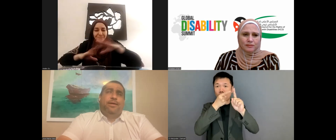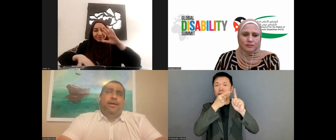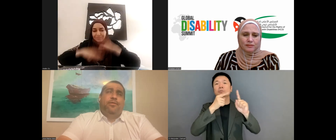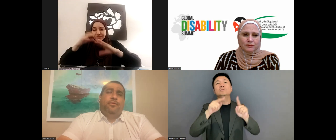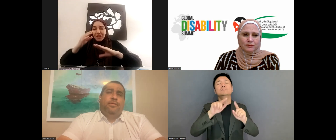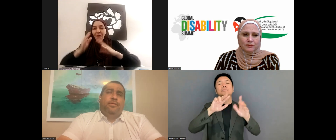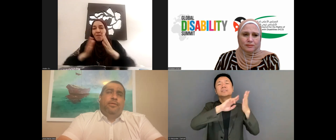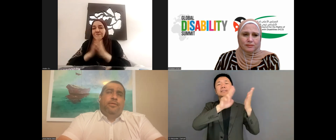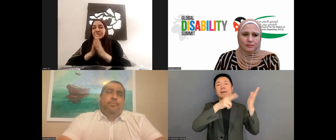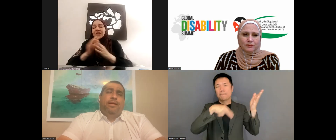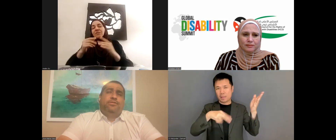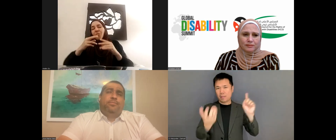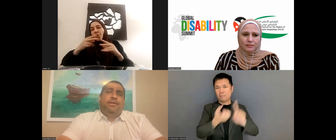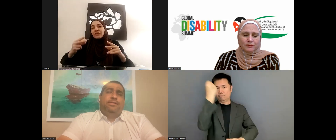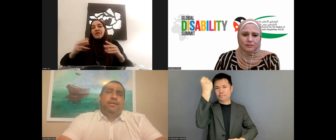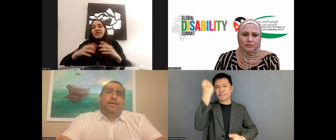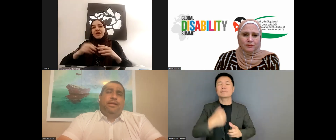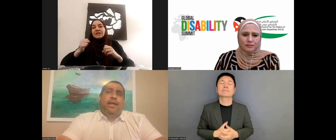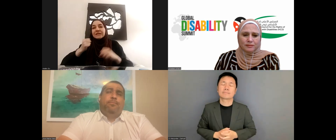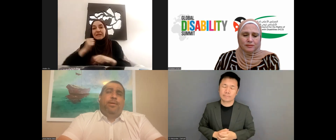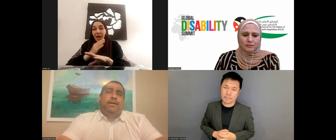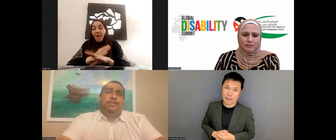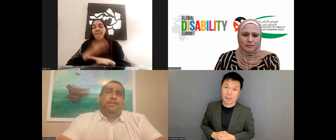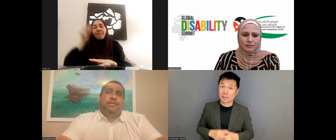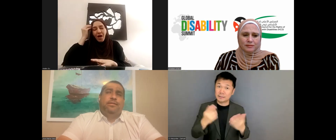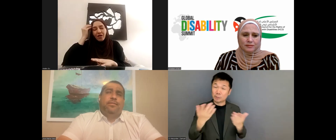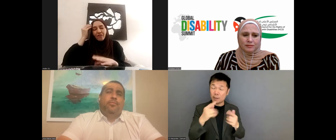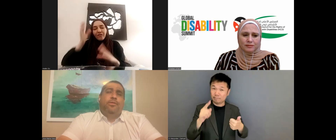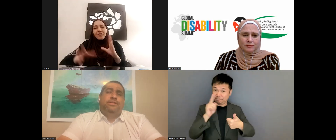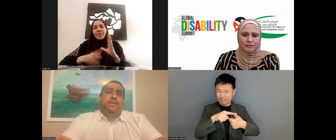summarize somehow, measurement, impact,